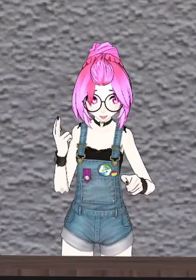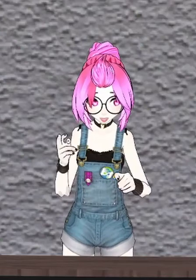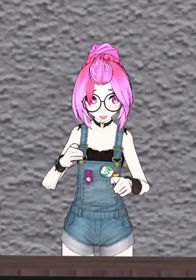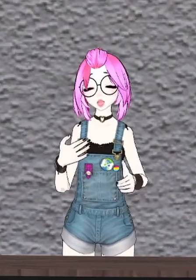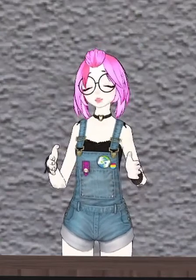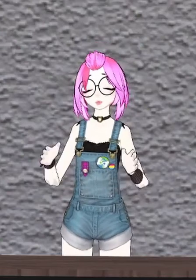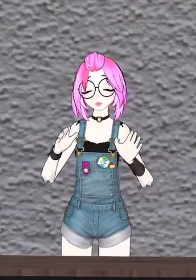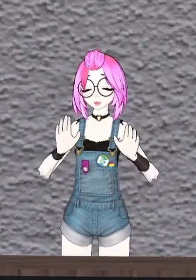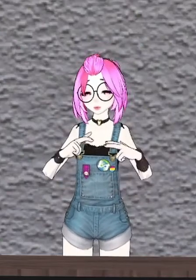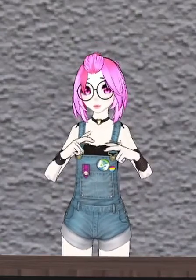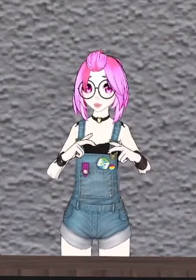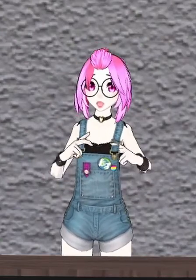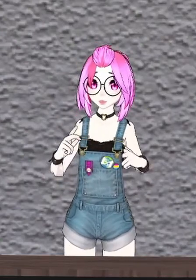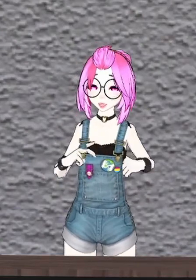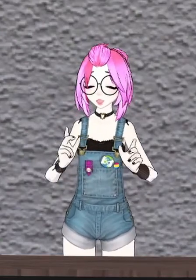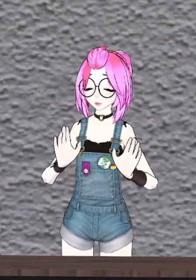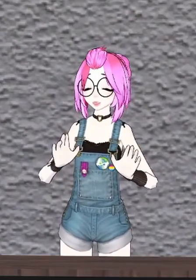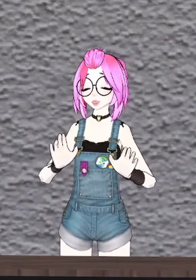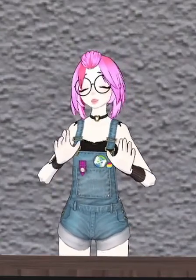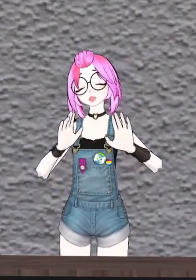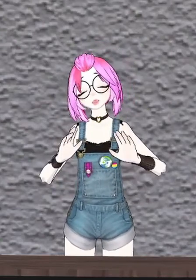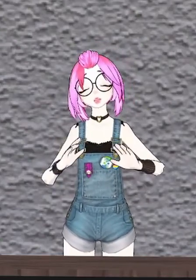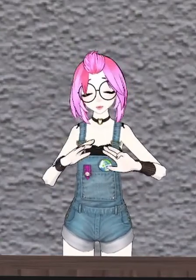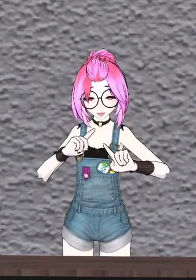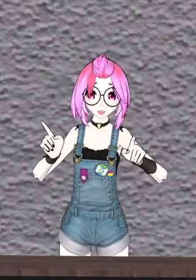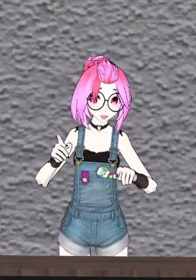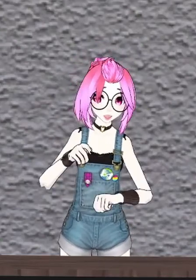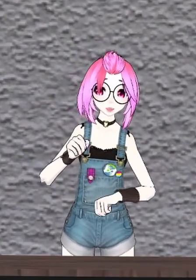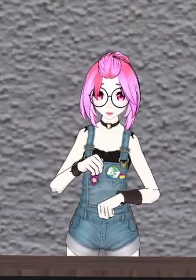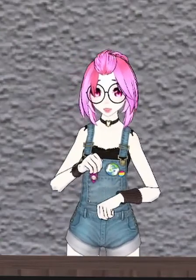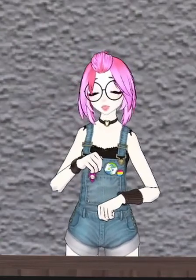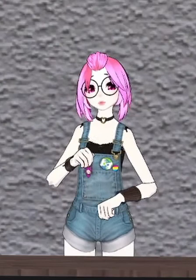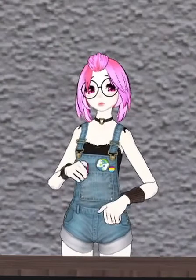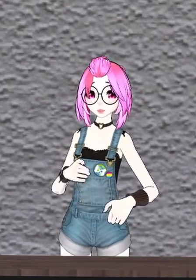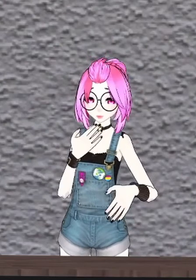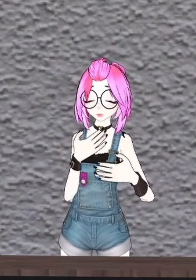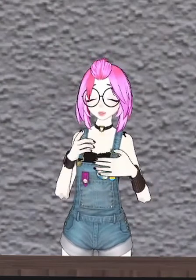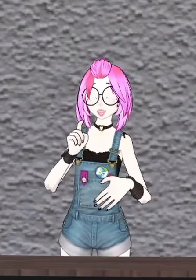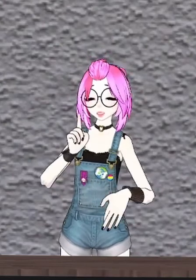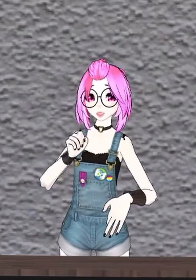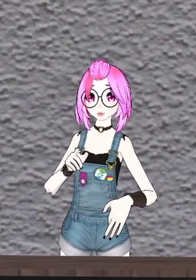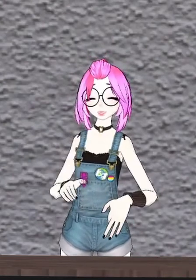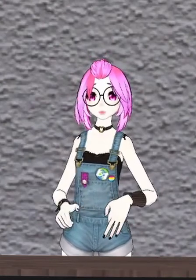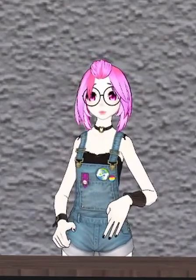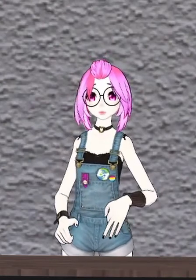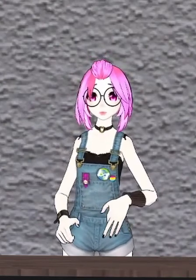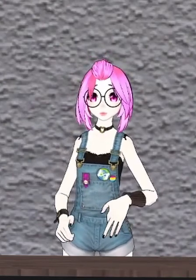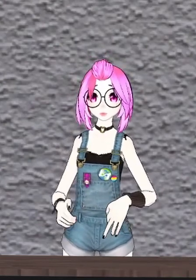quit your job? No, I just retired. Chill. Yeah, very different. Good question.